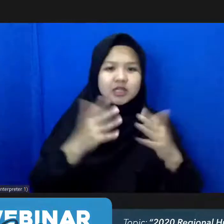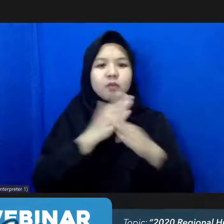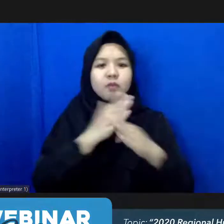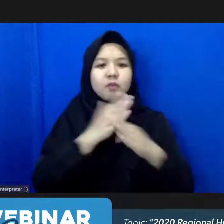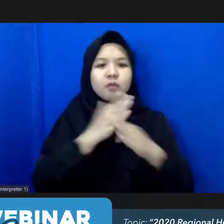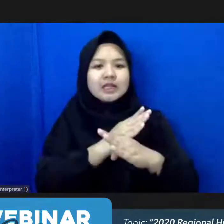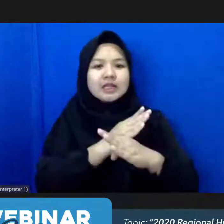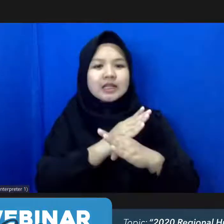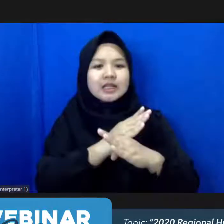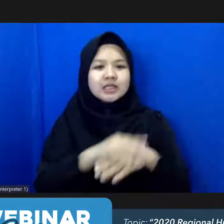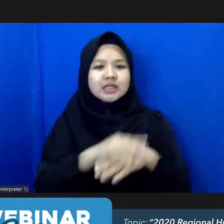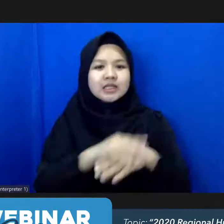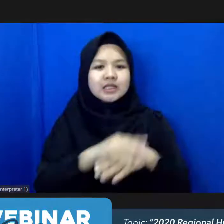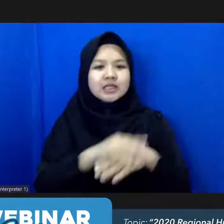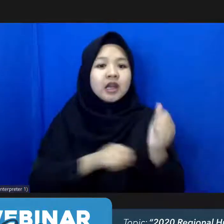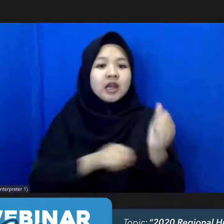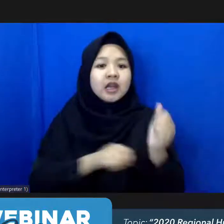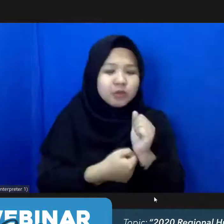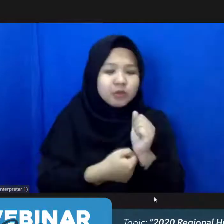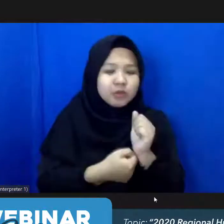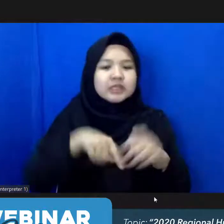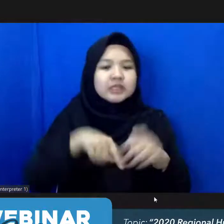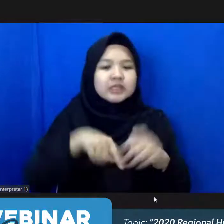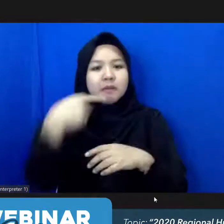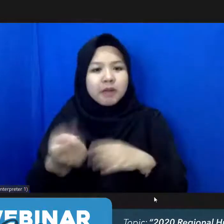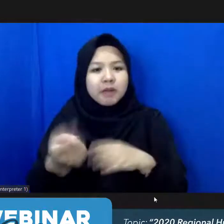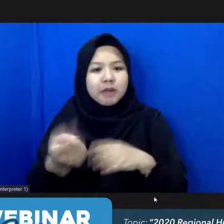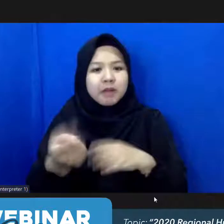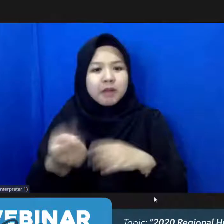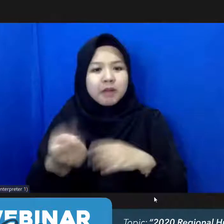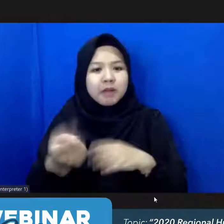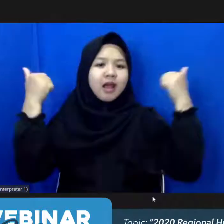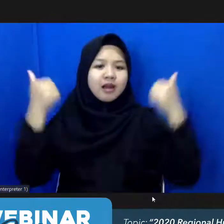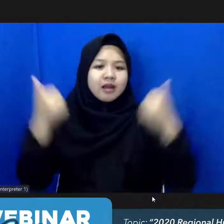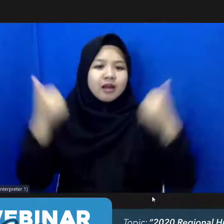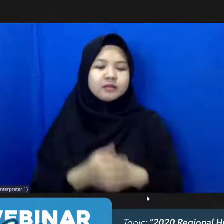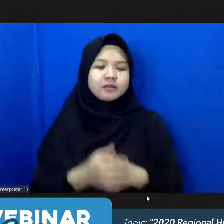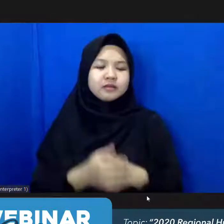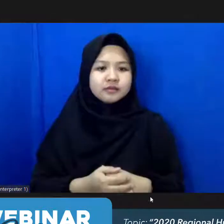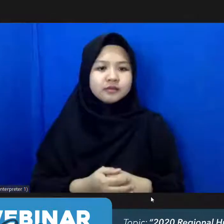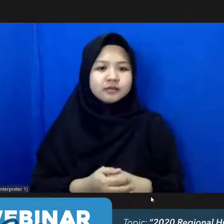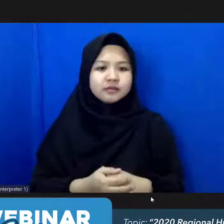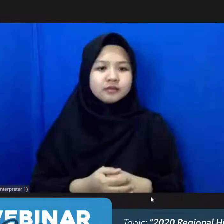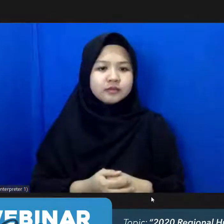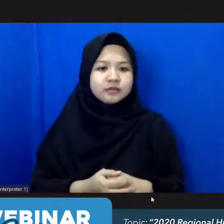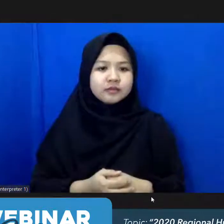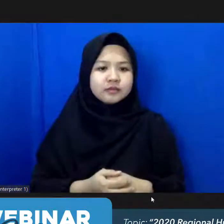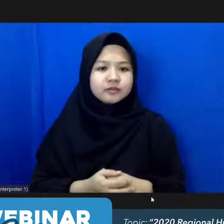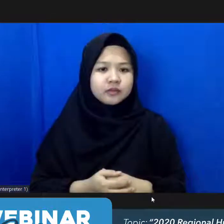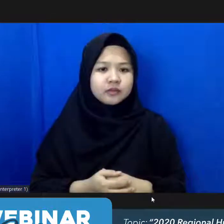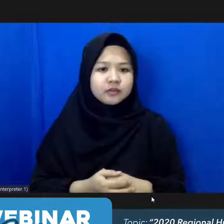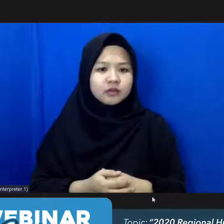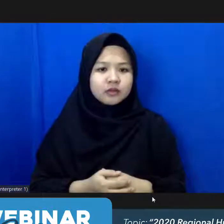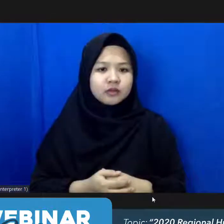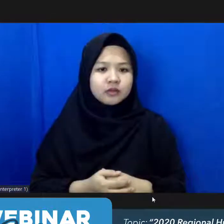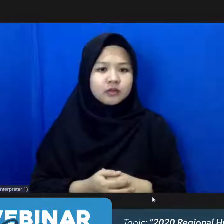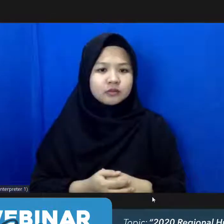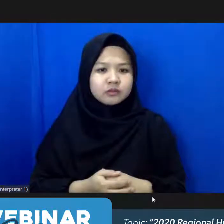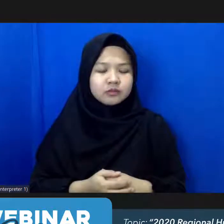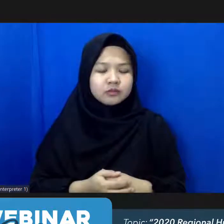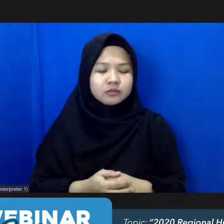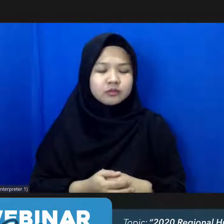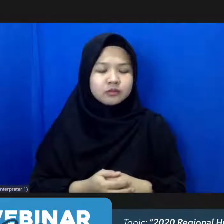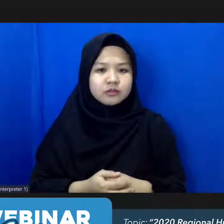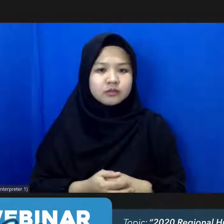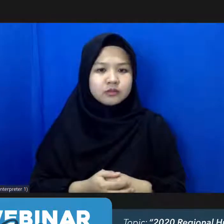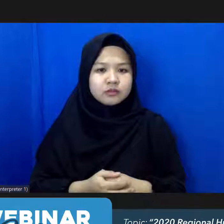also response and even recovery. And of course, the community, their role,